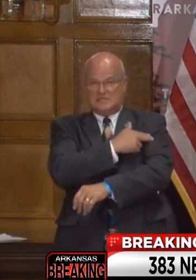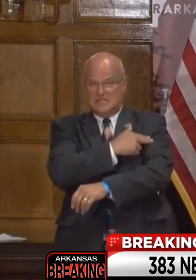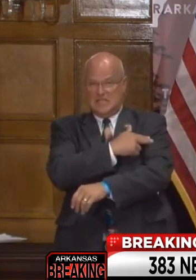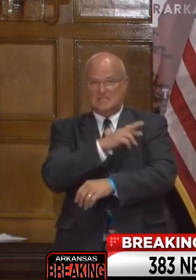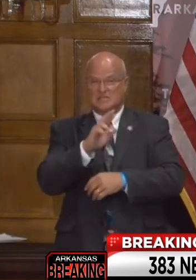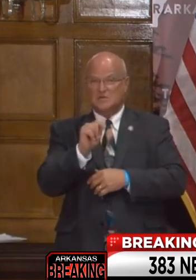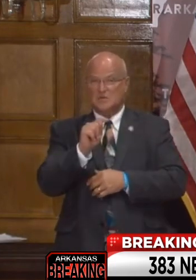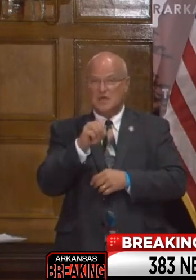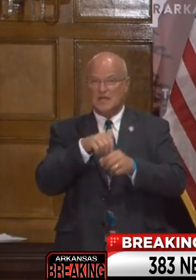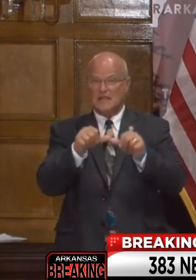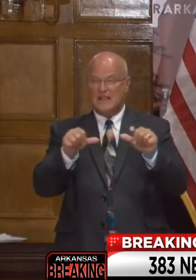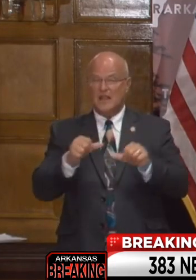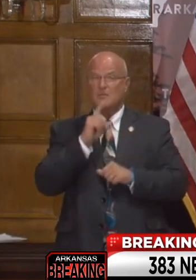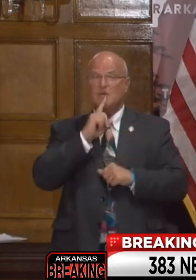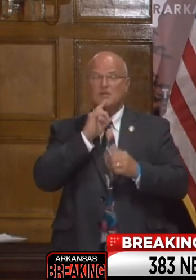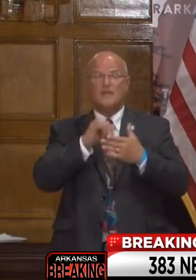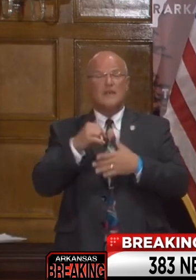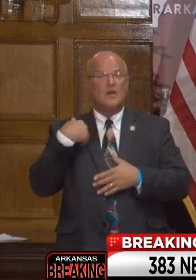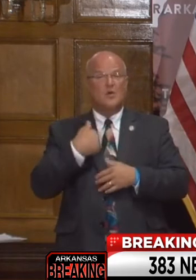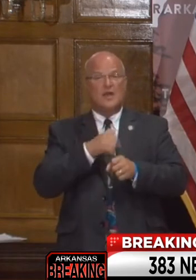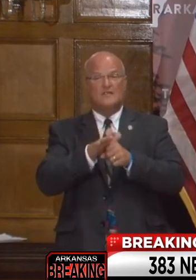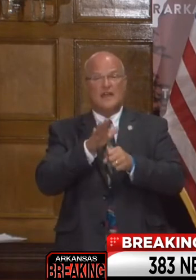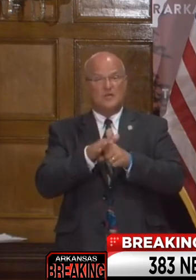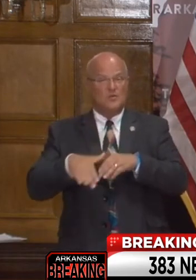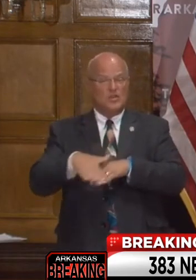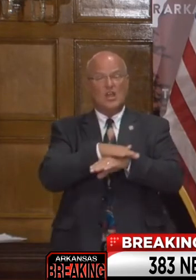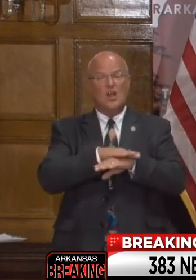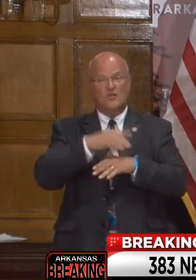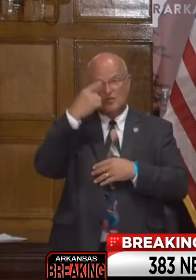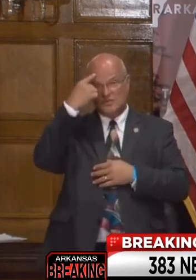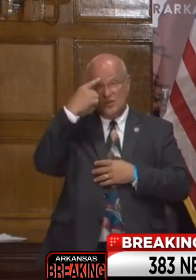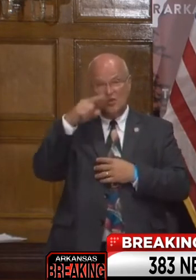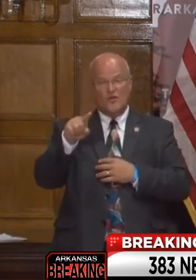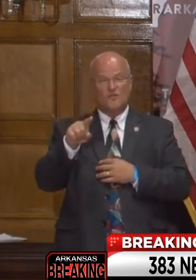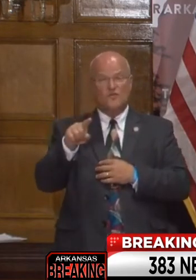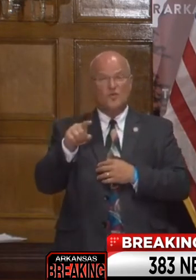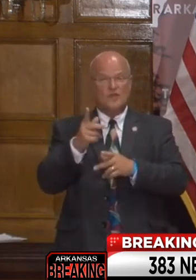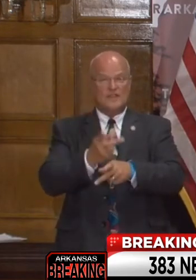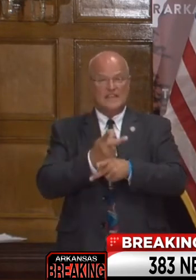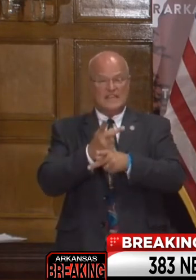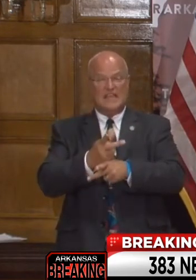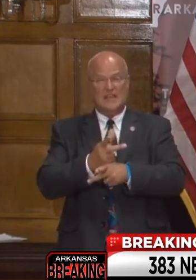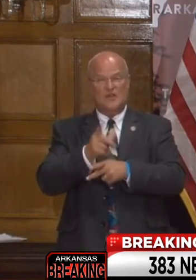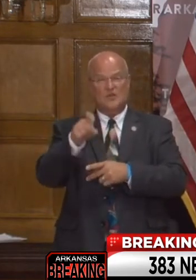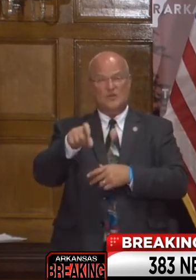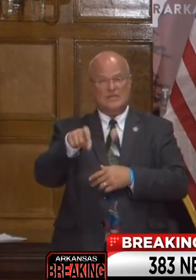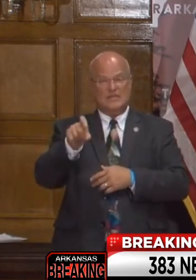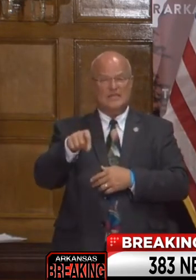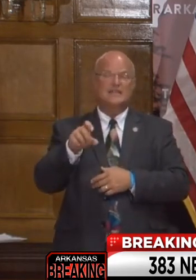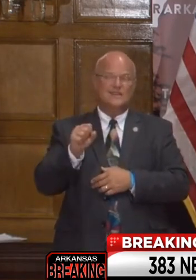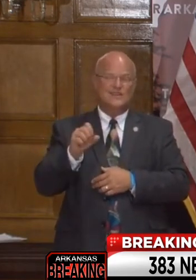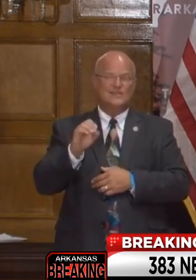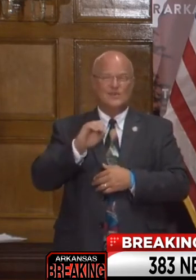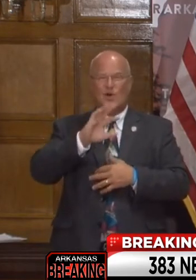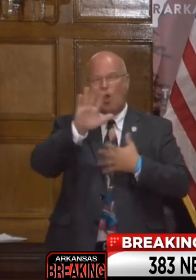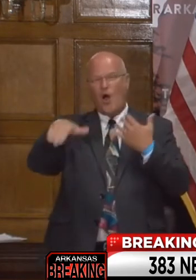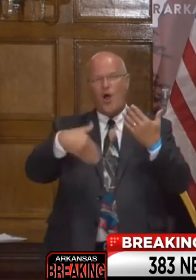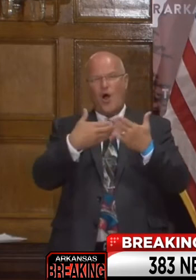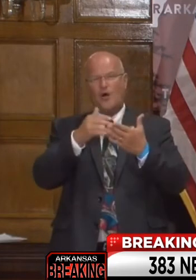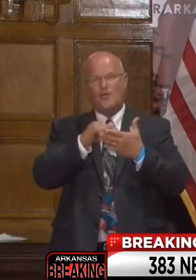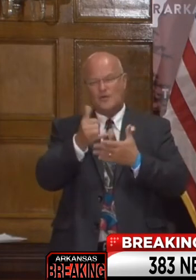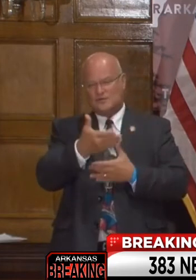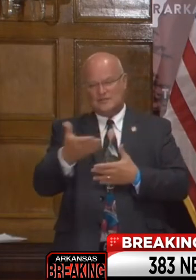hospitalization rate in the area, and making sure that we have adequate coverage for the care that we have. And so all of those